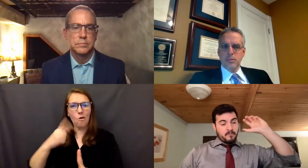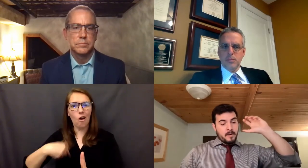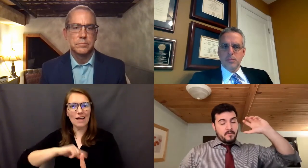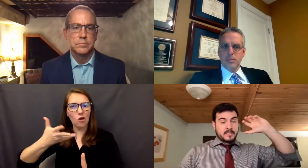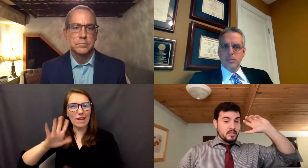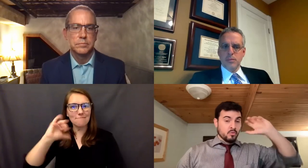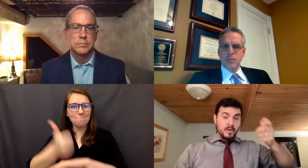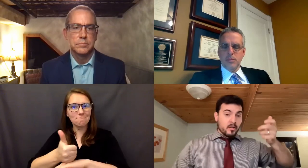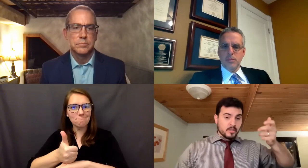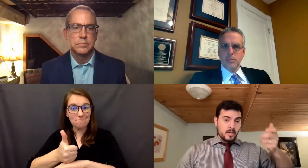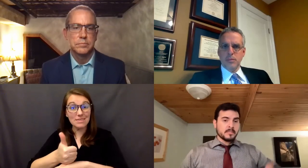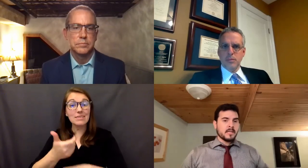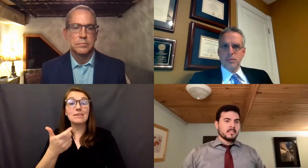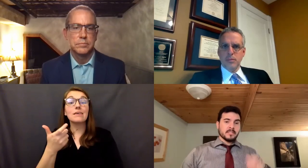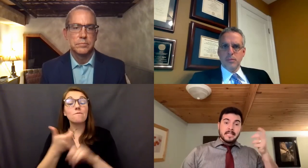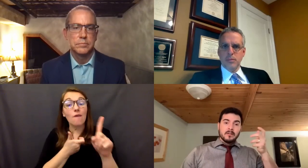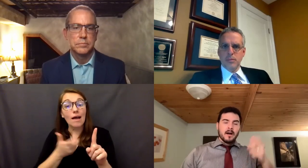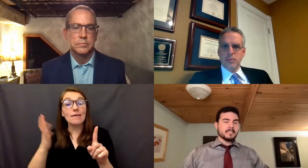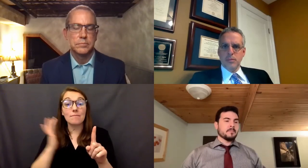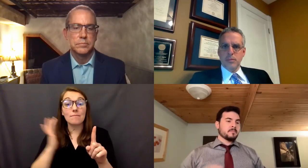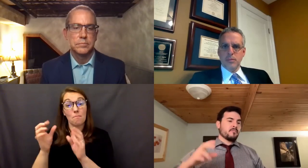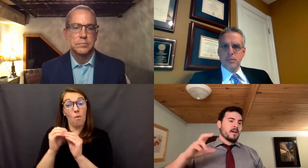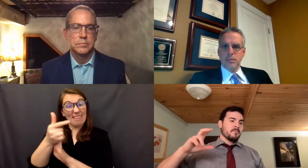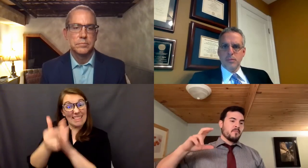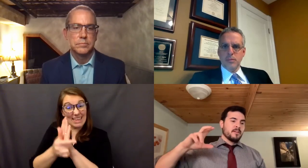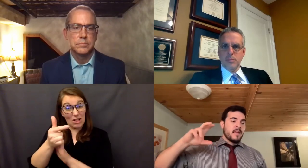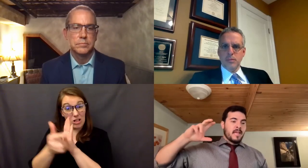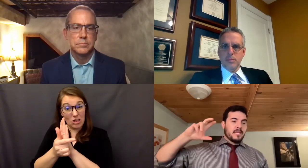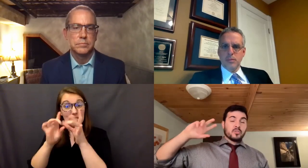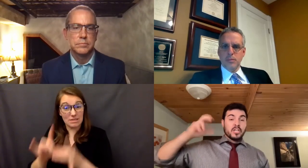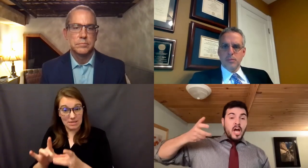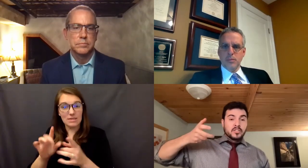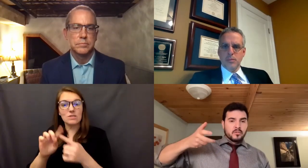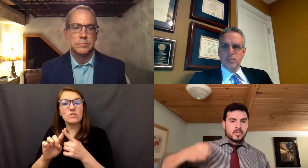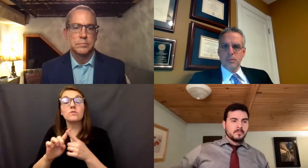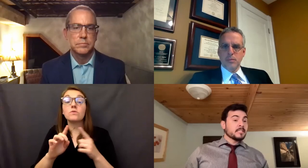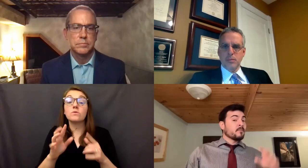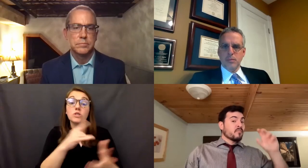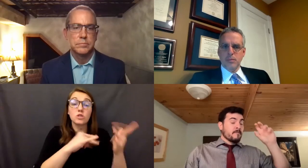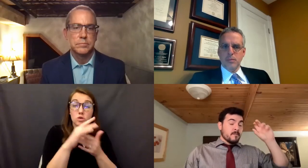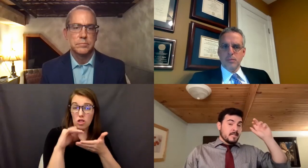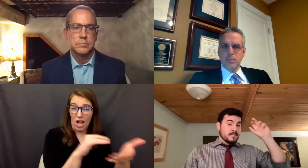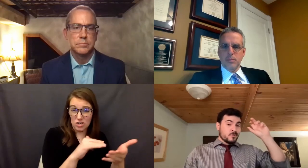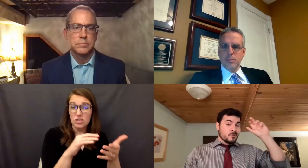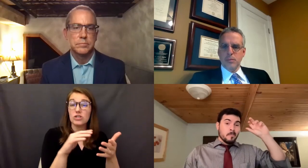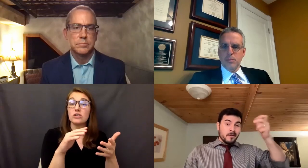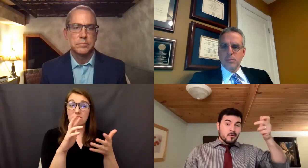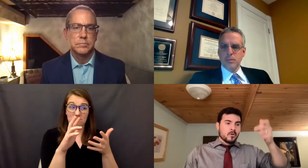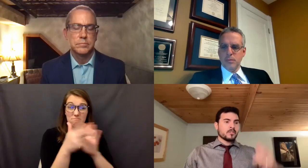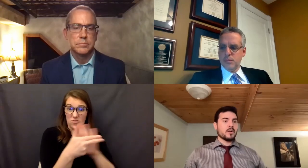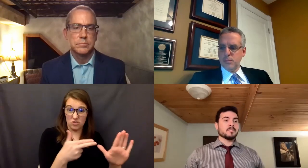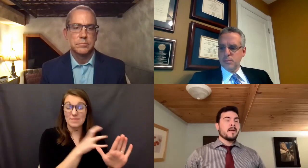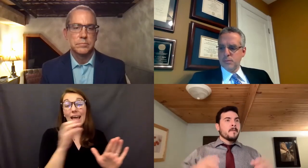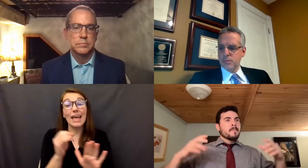It's been framed for us in juridical terms. So as a legal concept, it's been framed for us in sociological terms, and it's been framed for us in